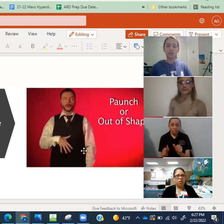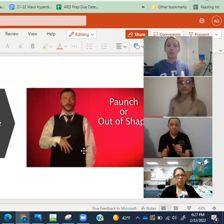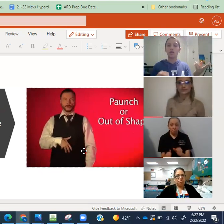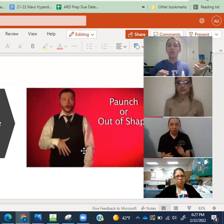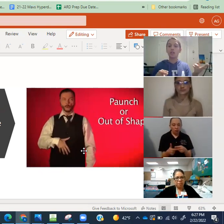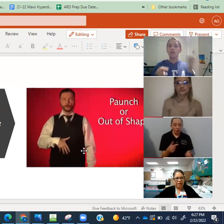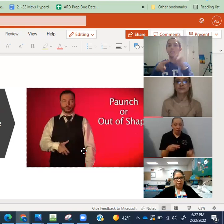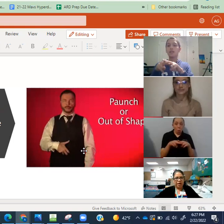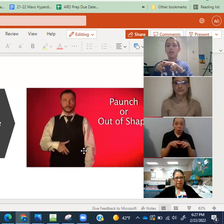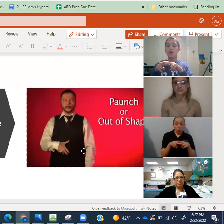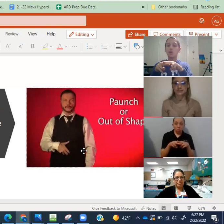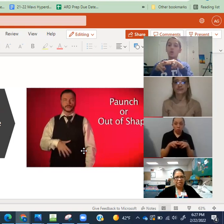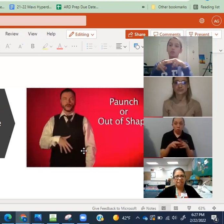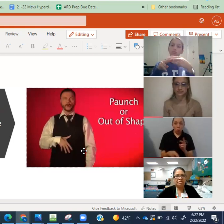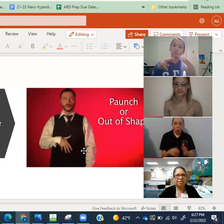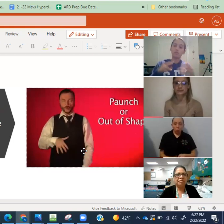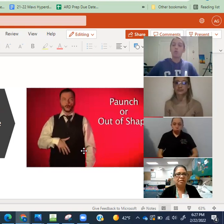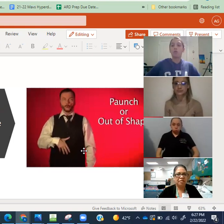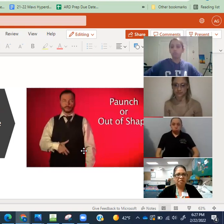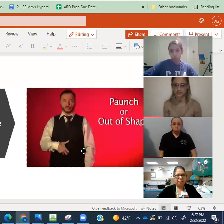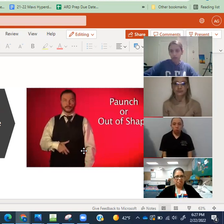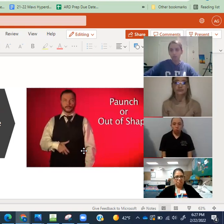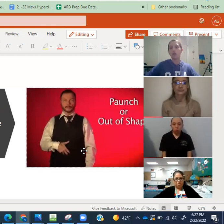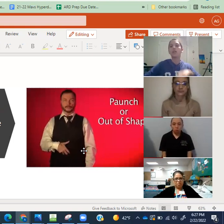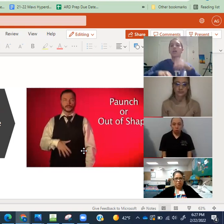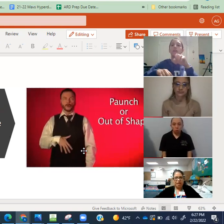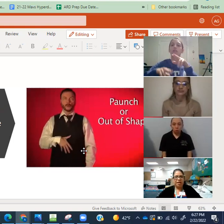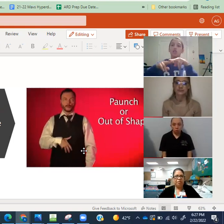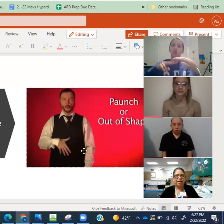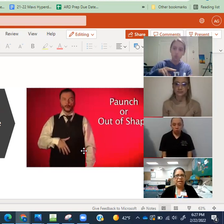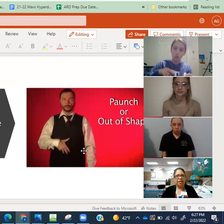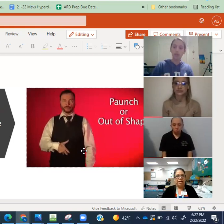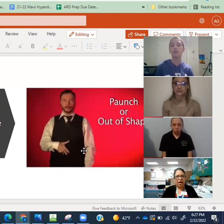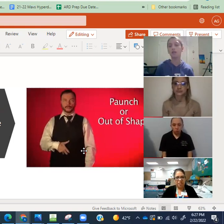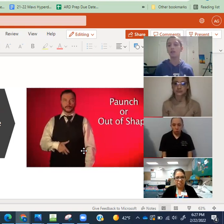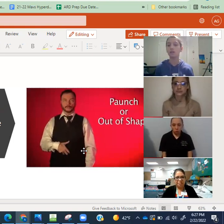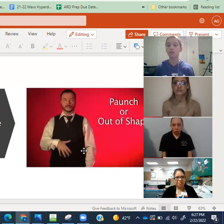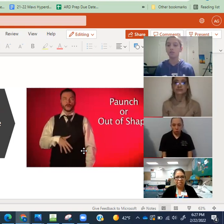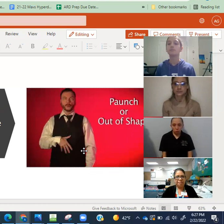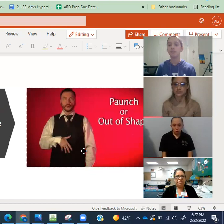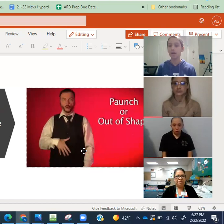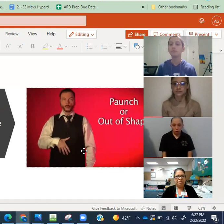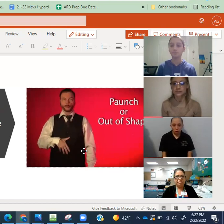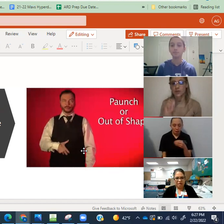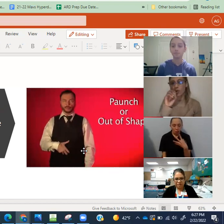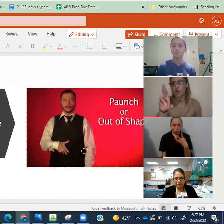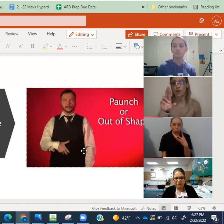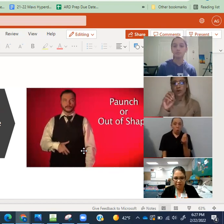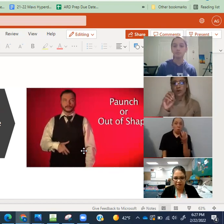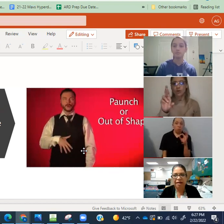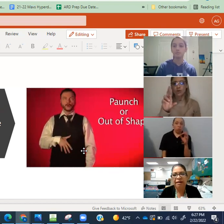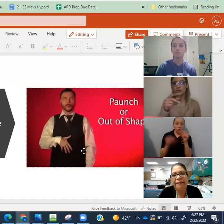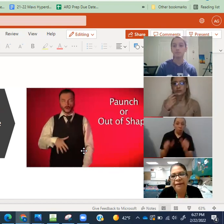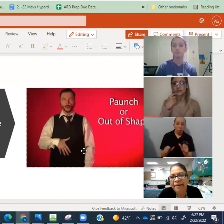weight or gain weight Gain or gain weight. or and gain then weight lose and weight. out of shape. Yeah. Out of